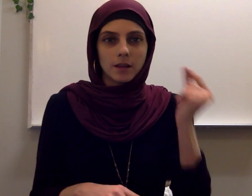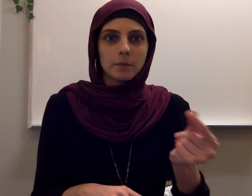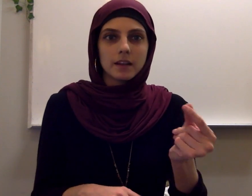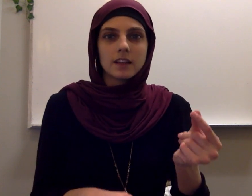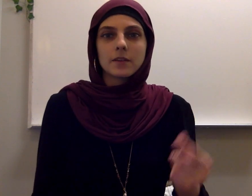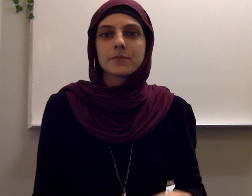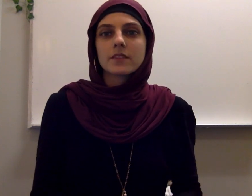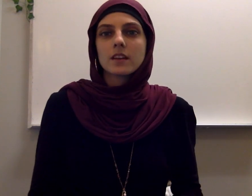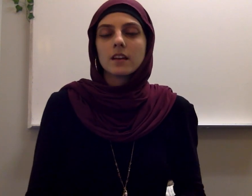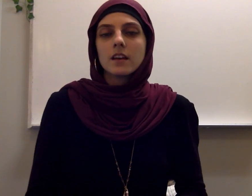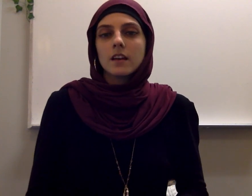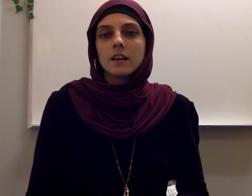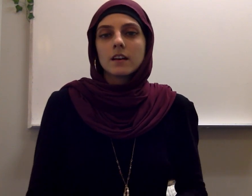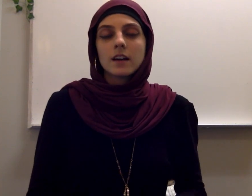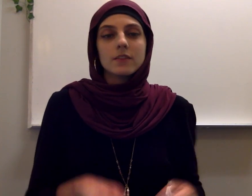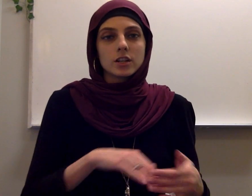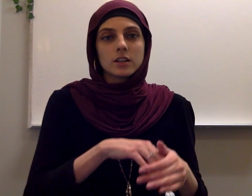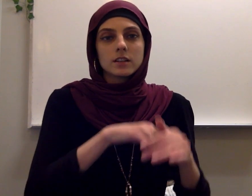immediately. Cover.